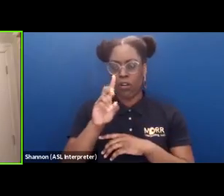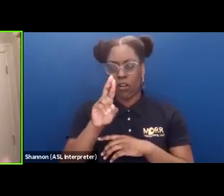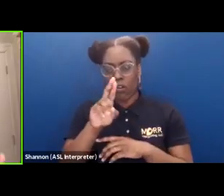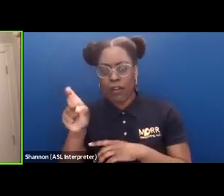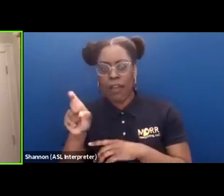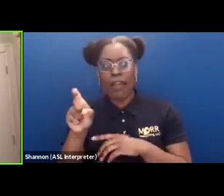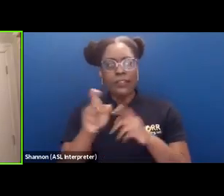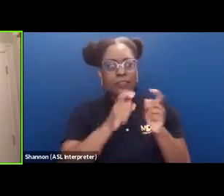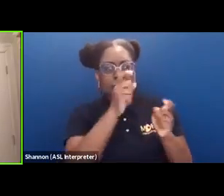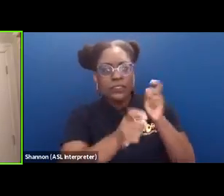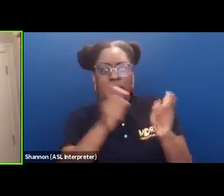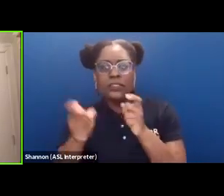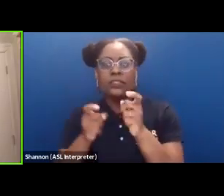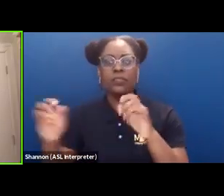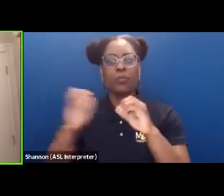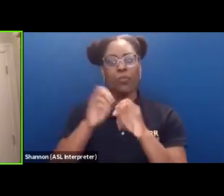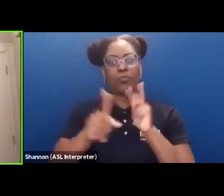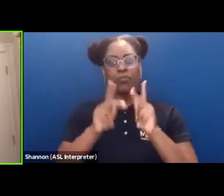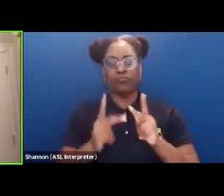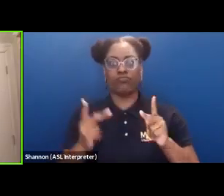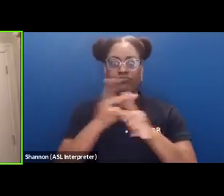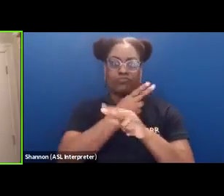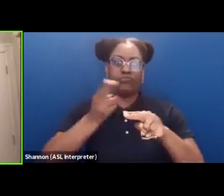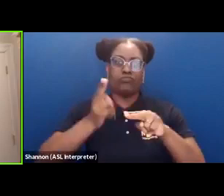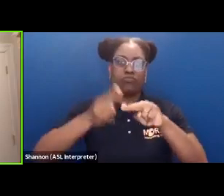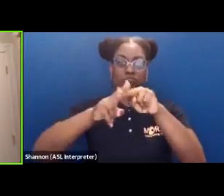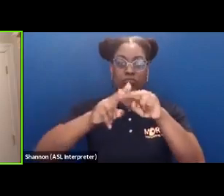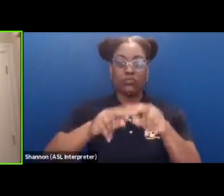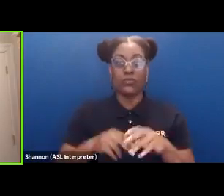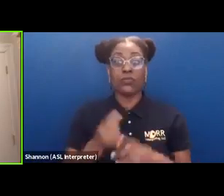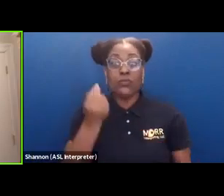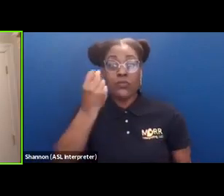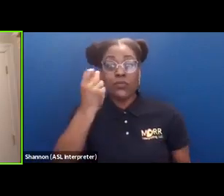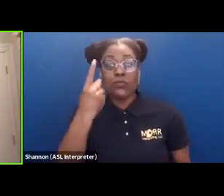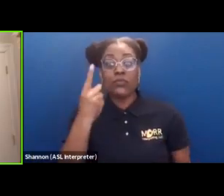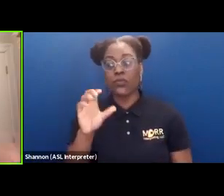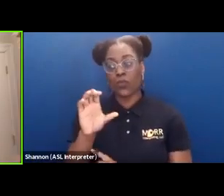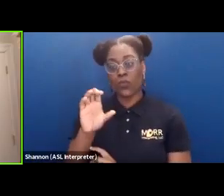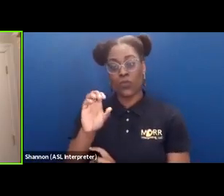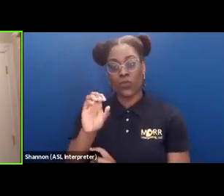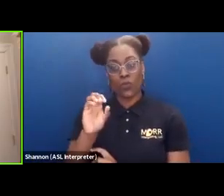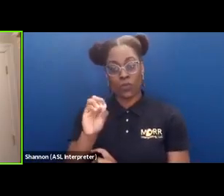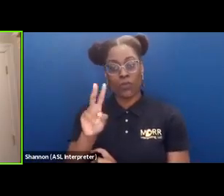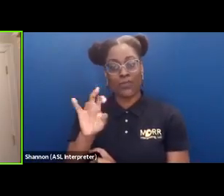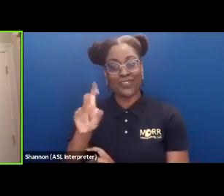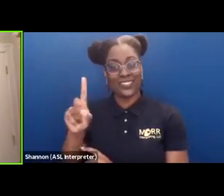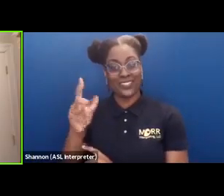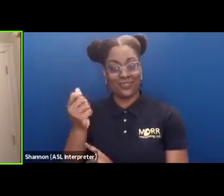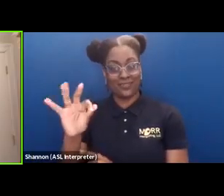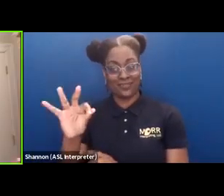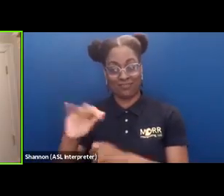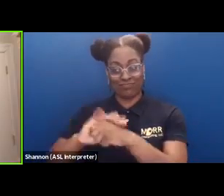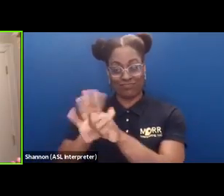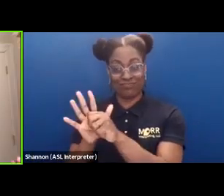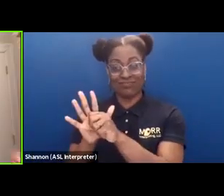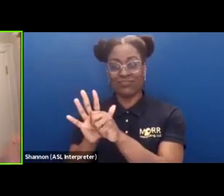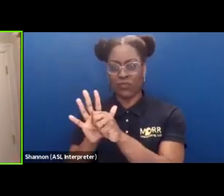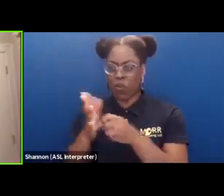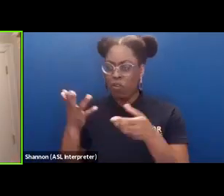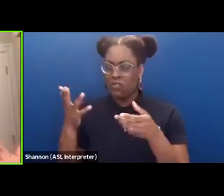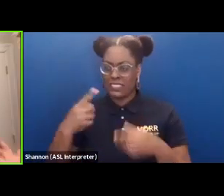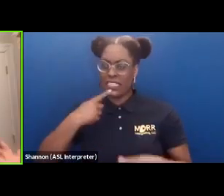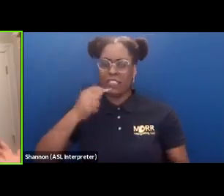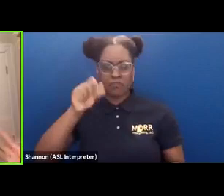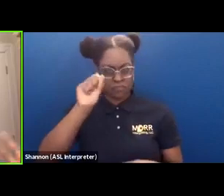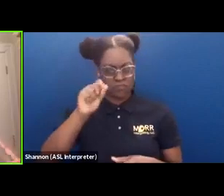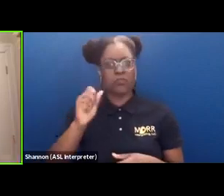been still approved to treat COVID-19. In fact, there are some studies that show it might actually make it worse or